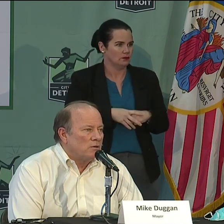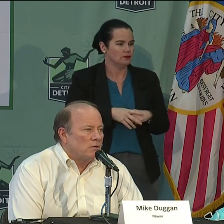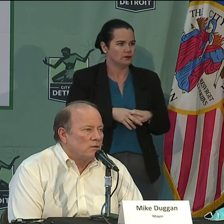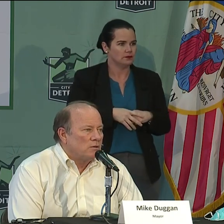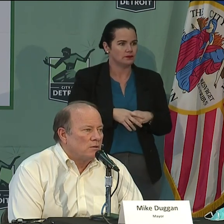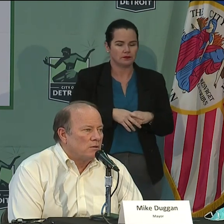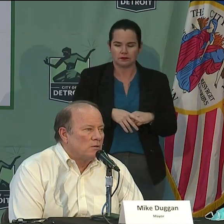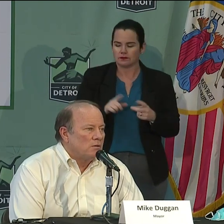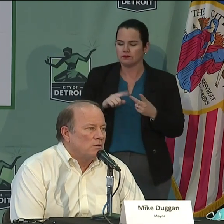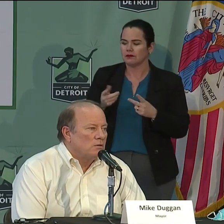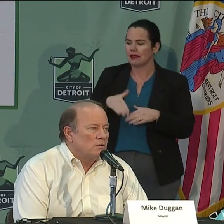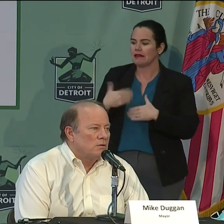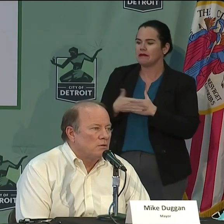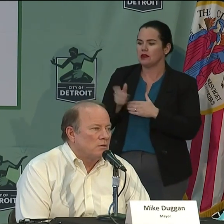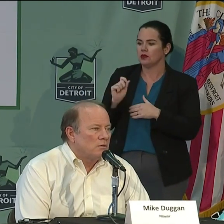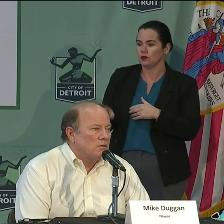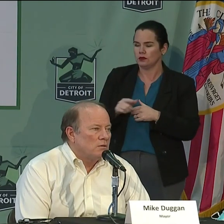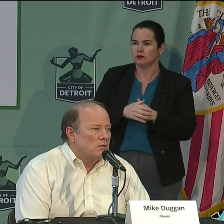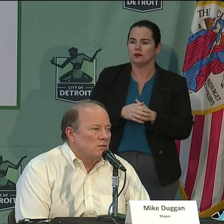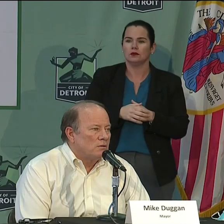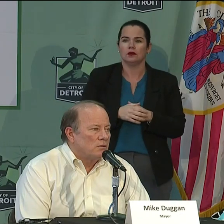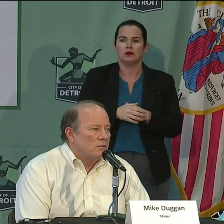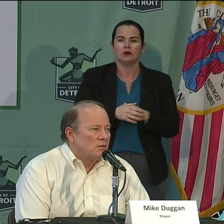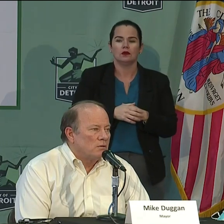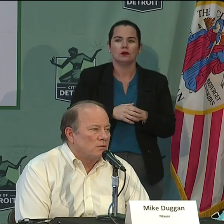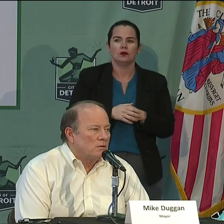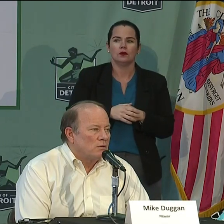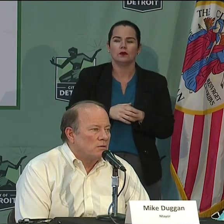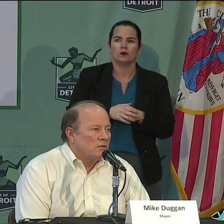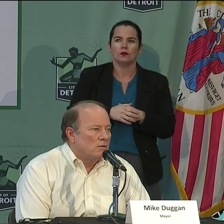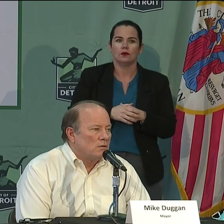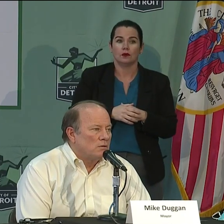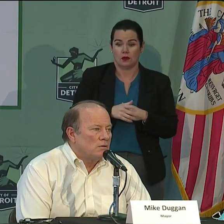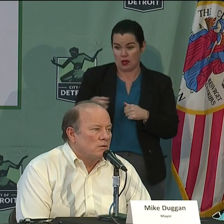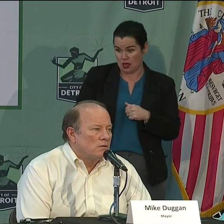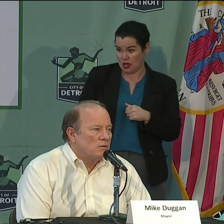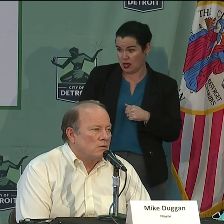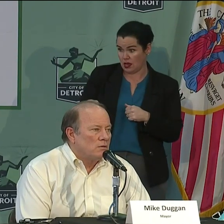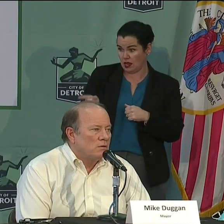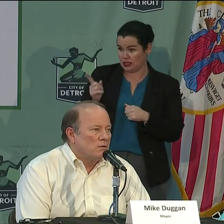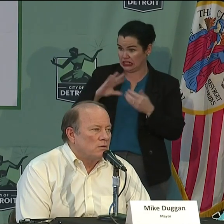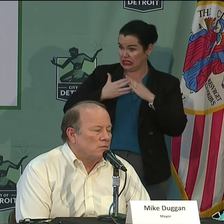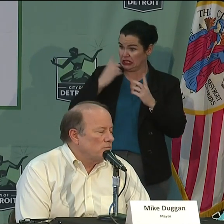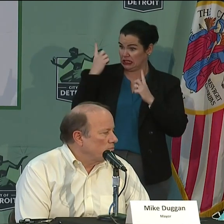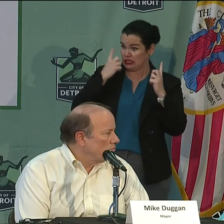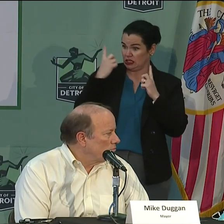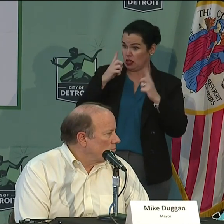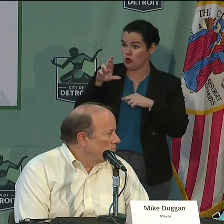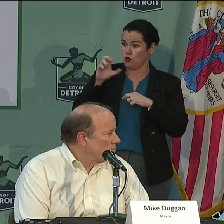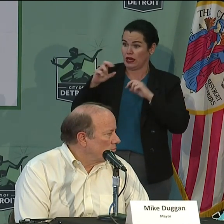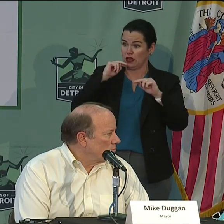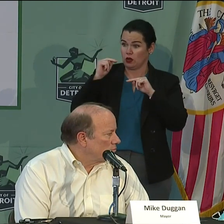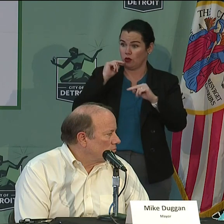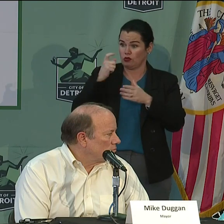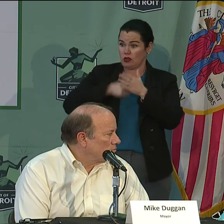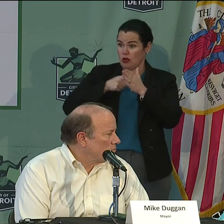and secondarily, has the city considered negotiating or renegotiating with vendors to reduce